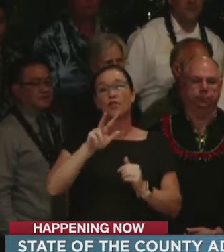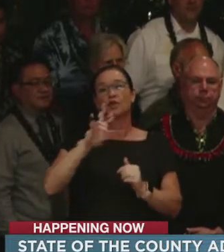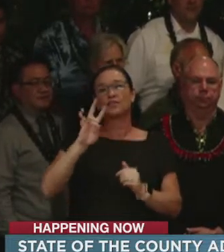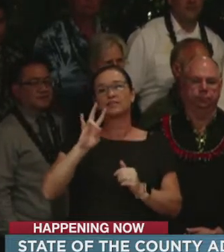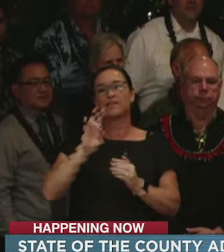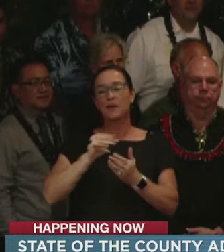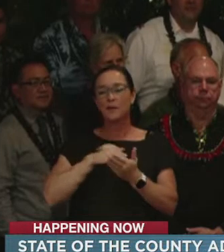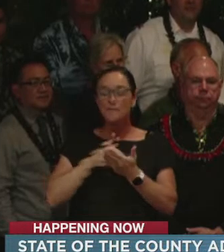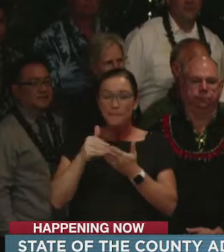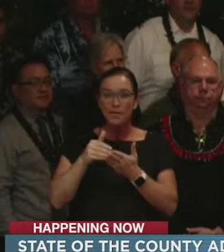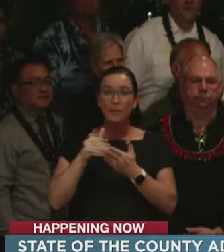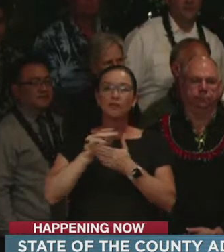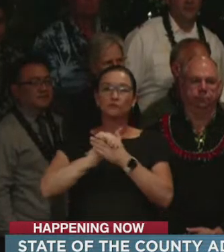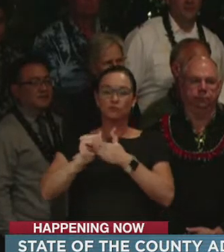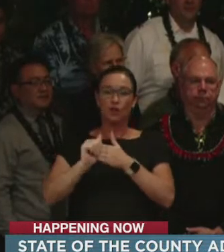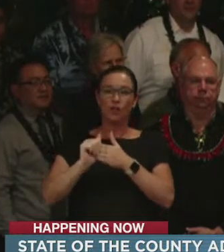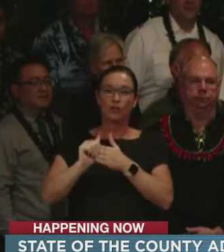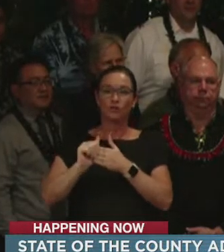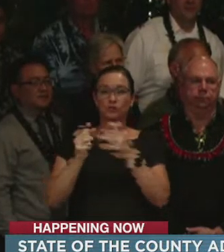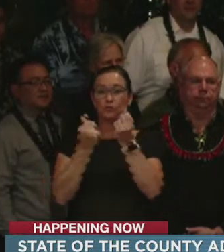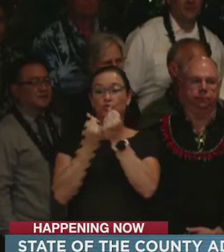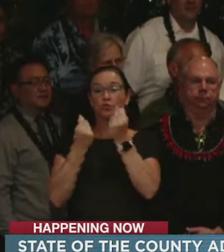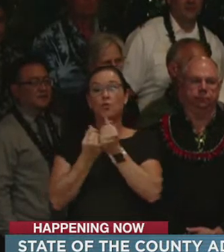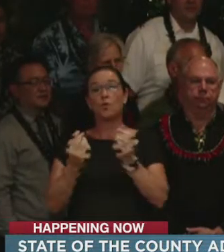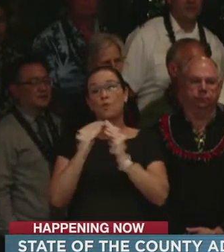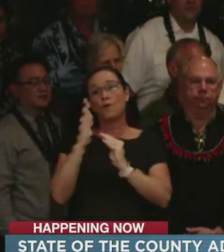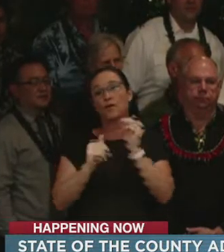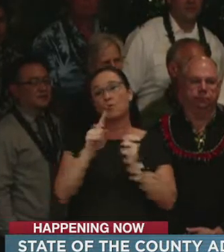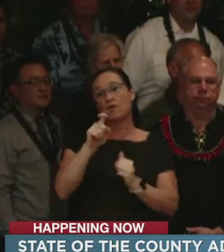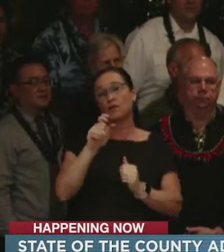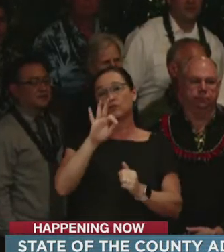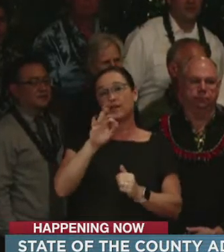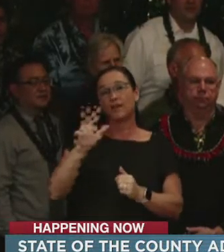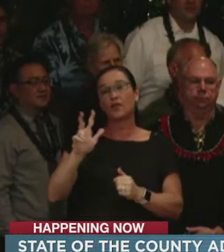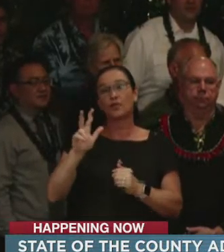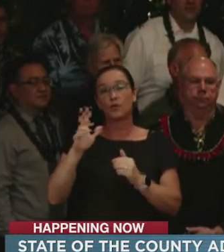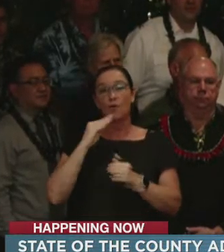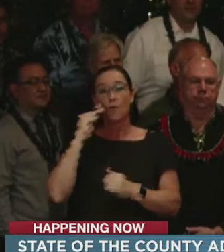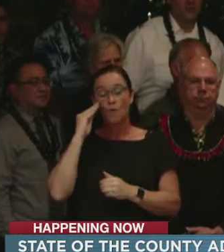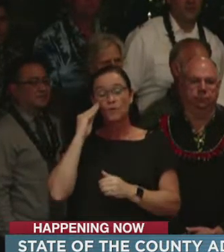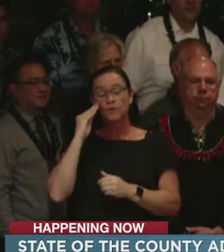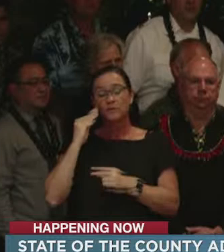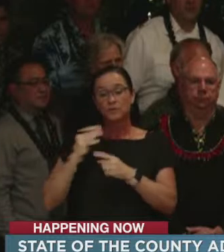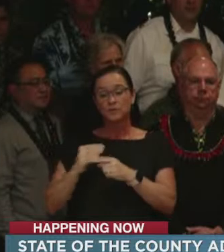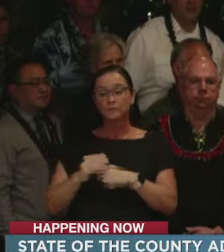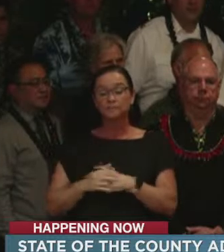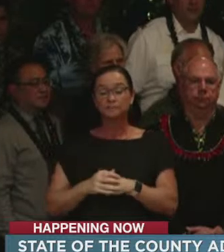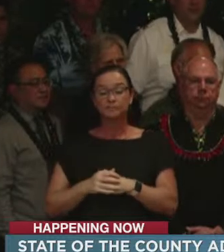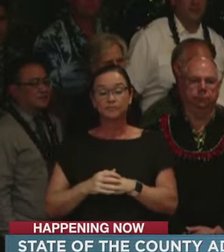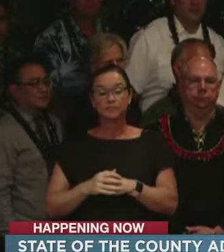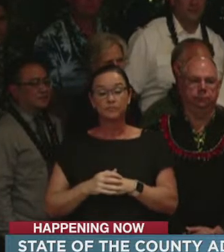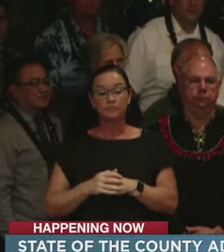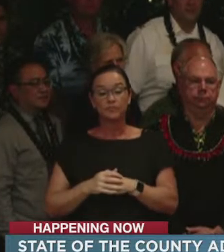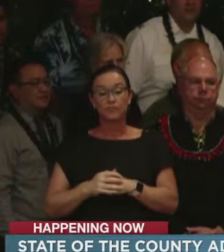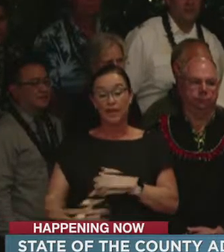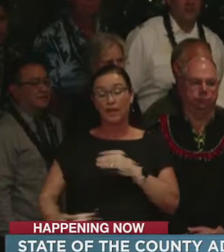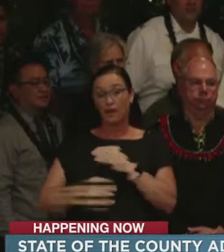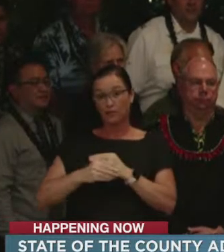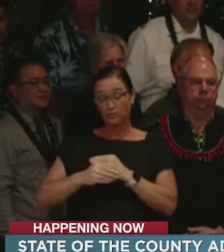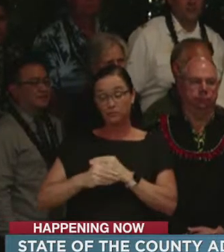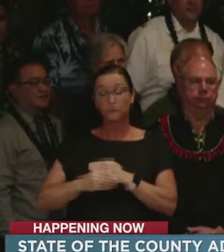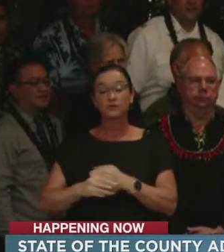grant monies to support 193 households who had lost their primary homes. In addition to the buyout program,